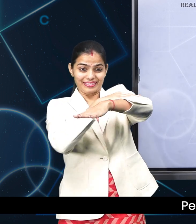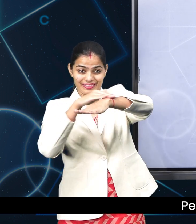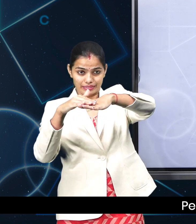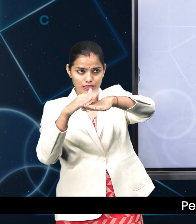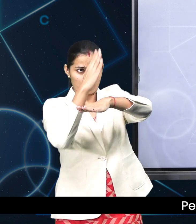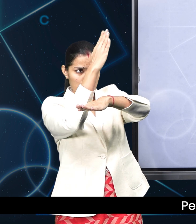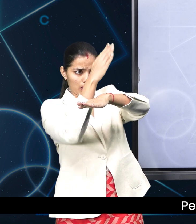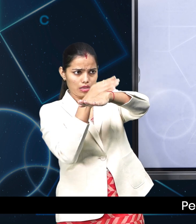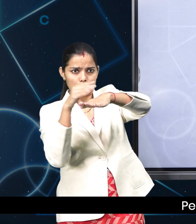Perpendicular lines.